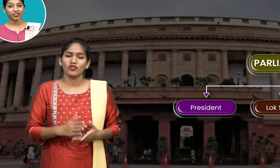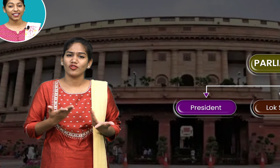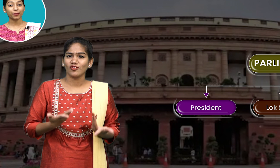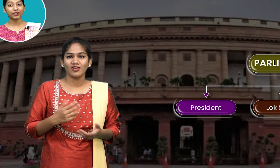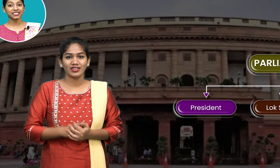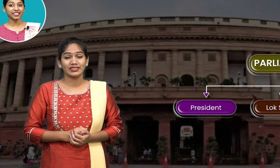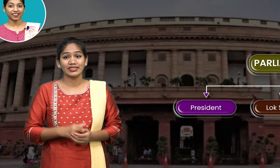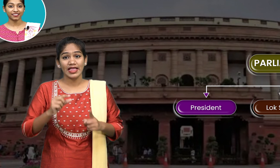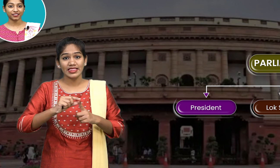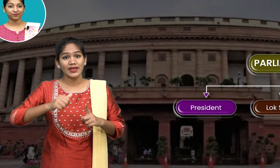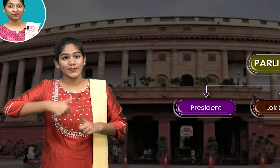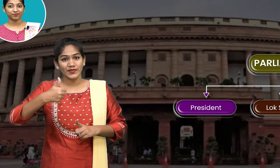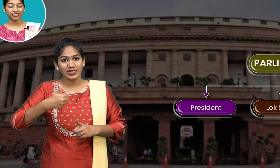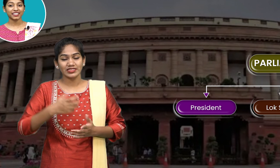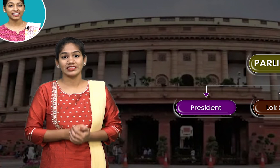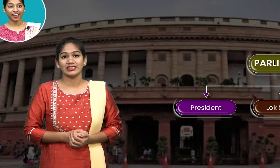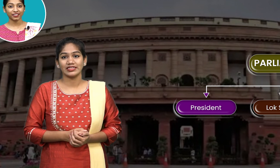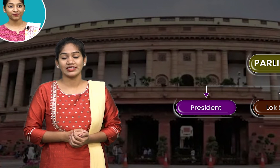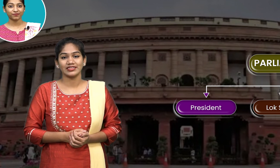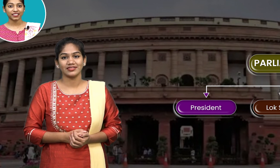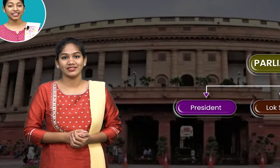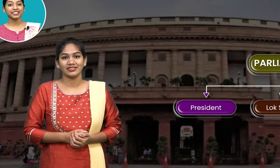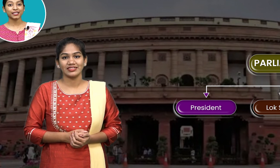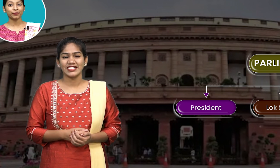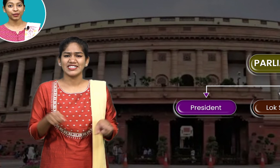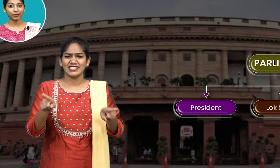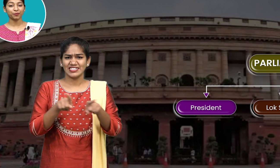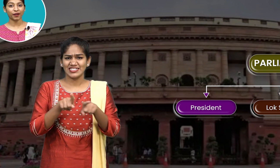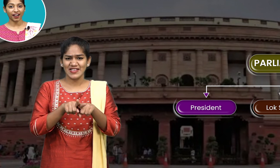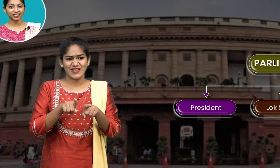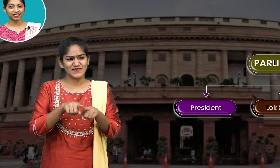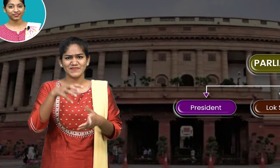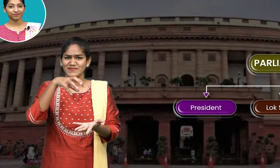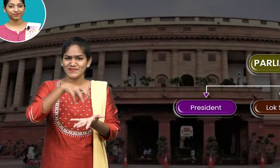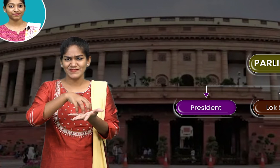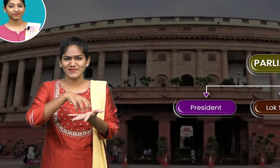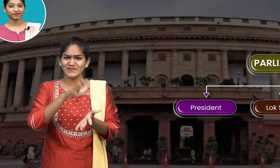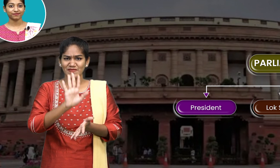Though the President is an inseparable part